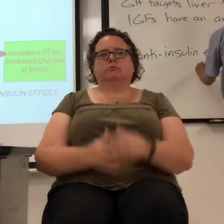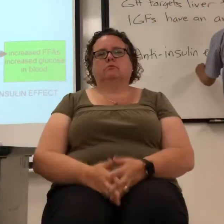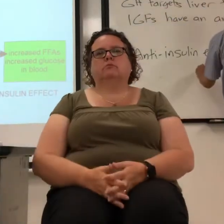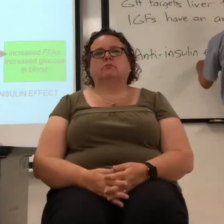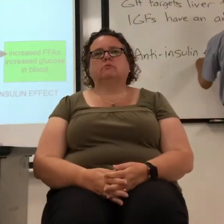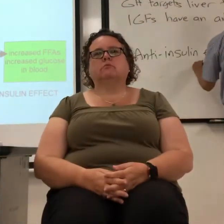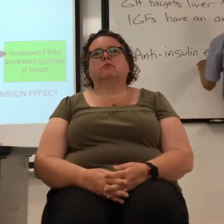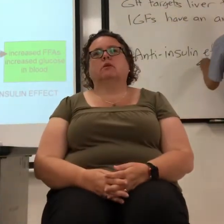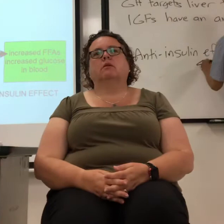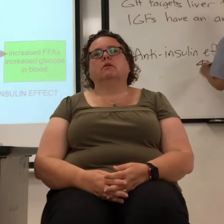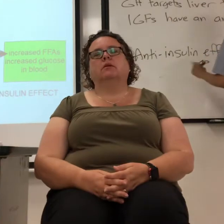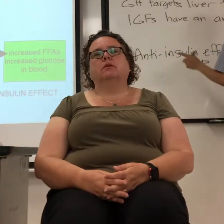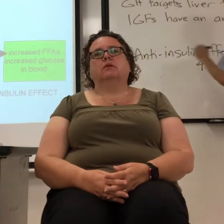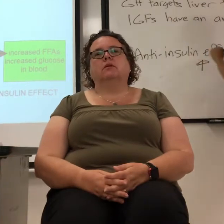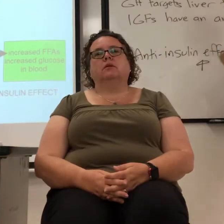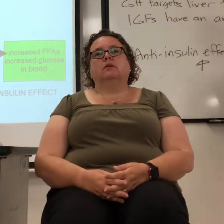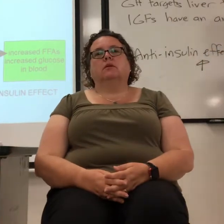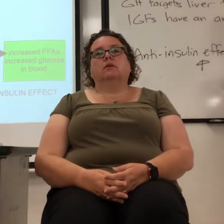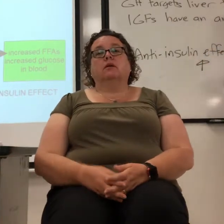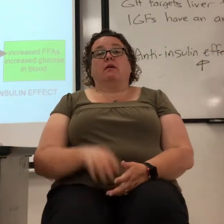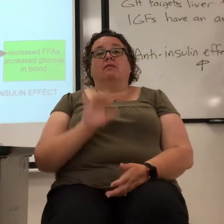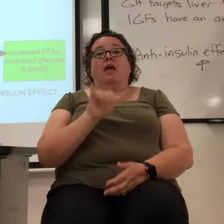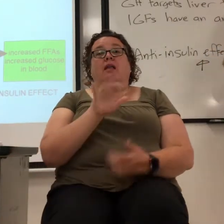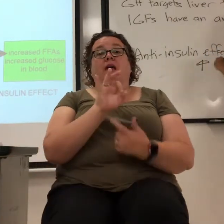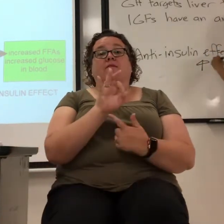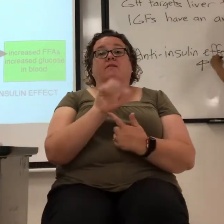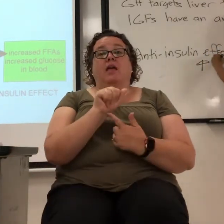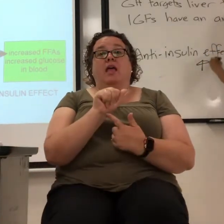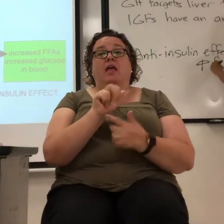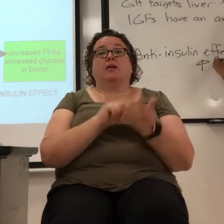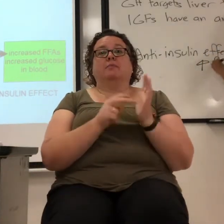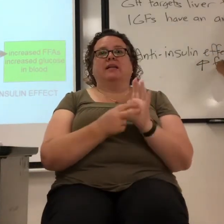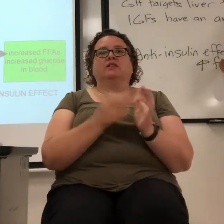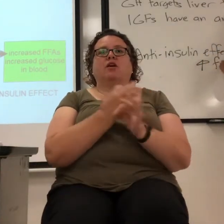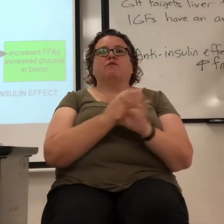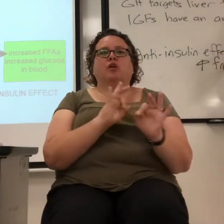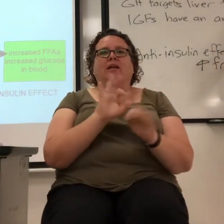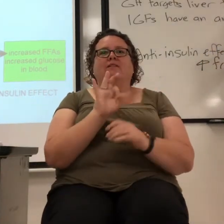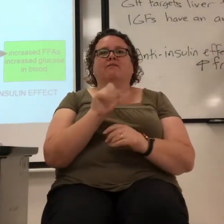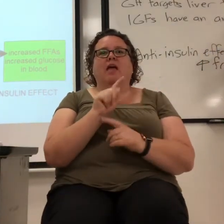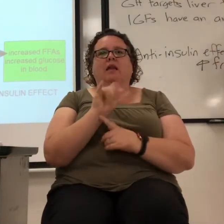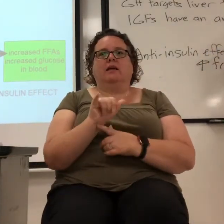Okay. Increase, that FFA stands for free fatty acids.